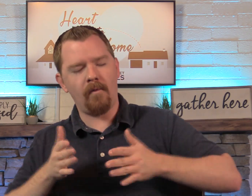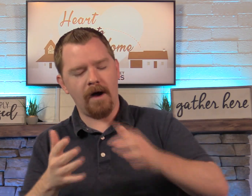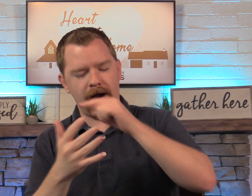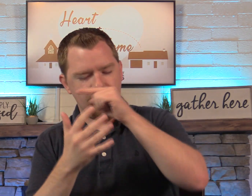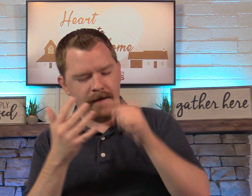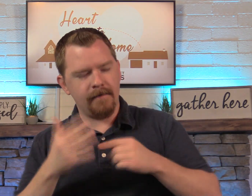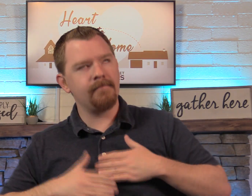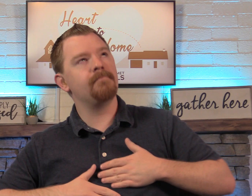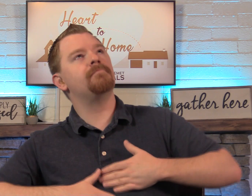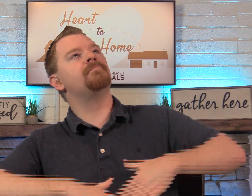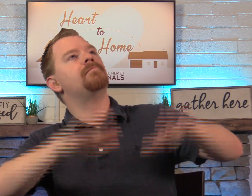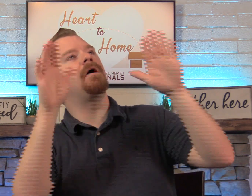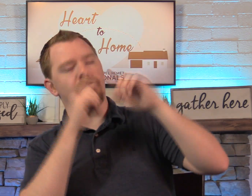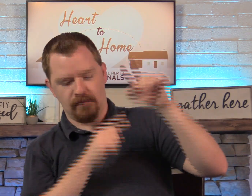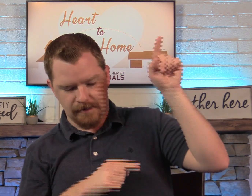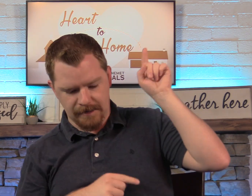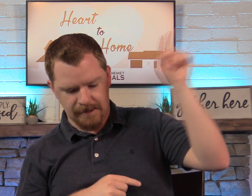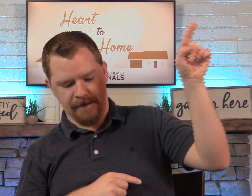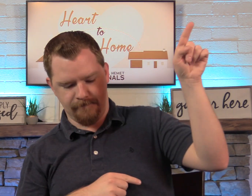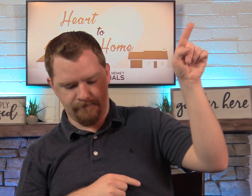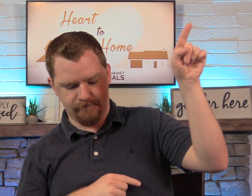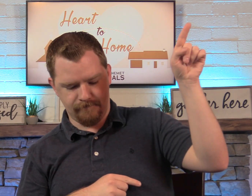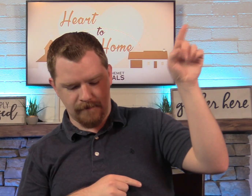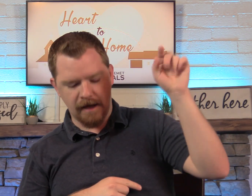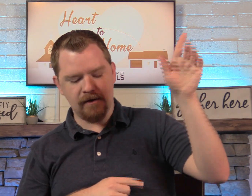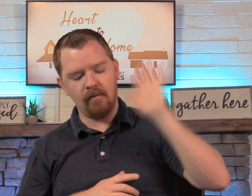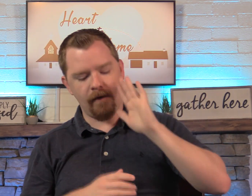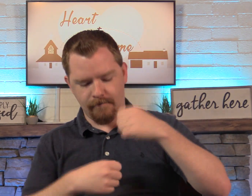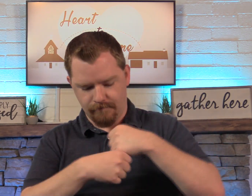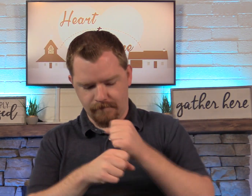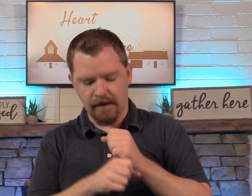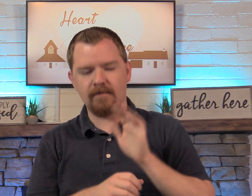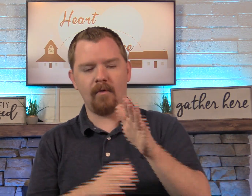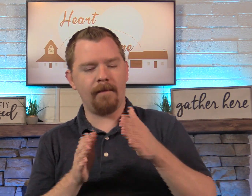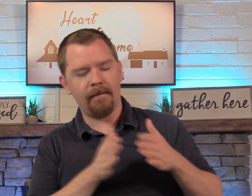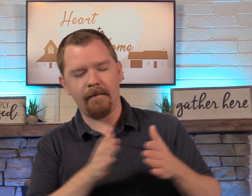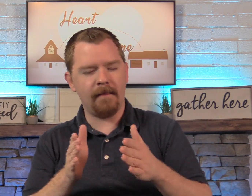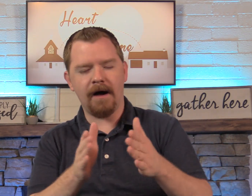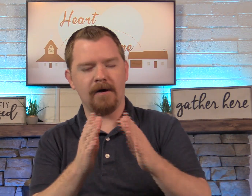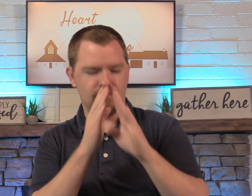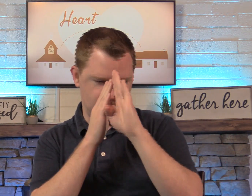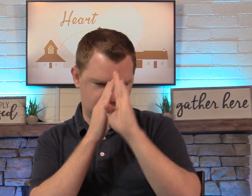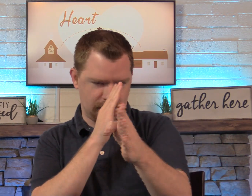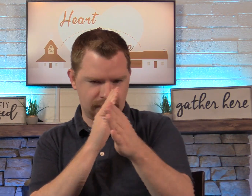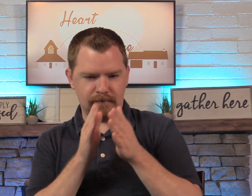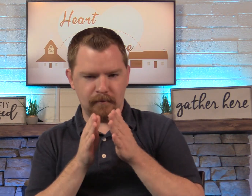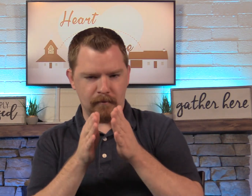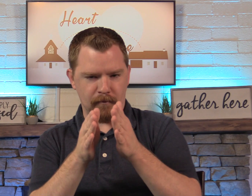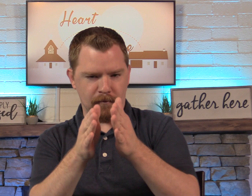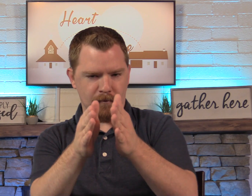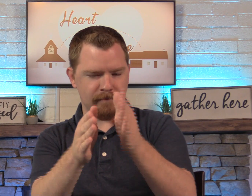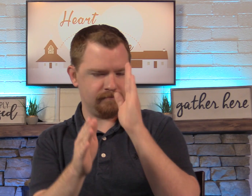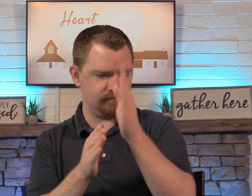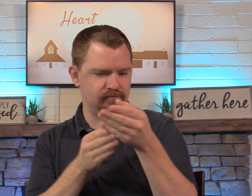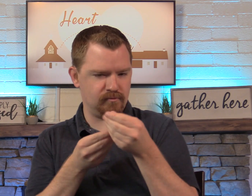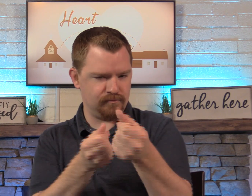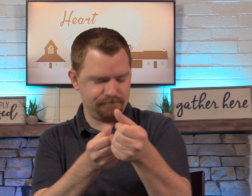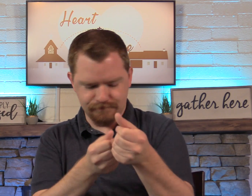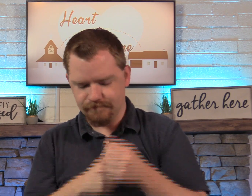In all your ways, submit to him, and he will make your path straight